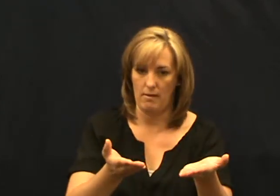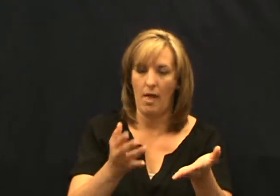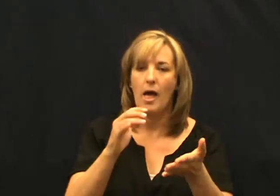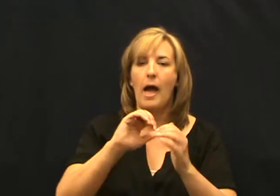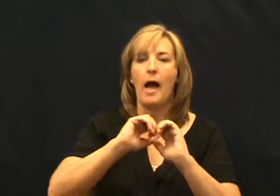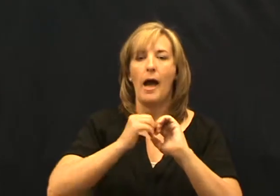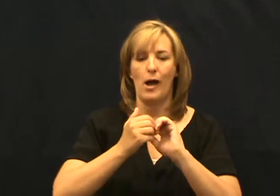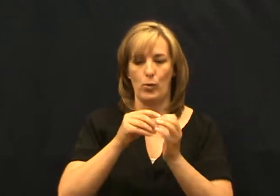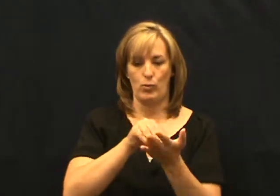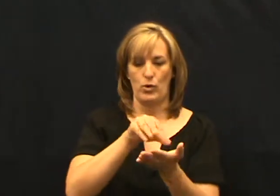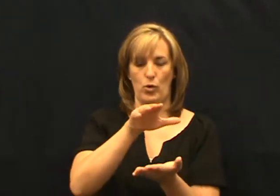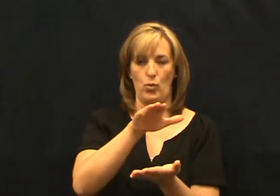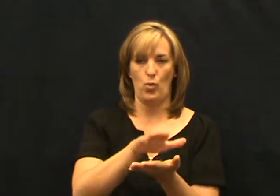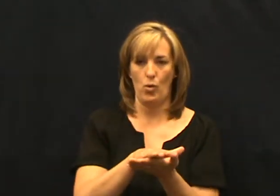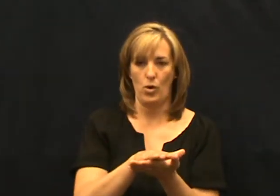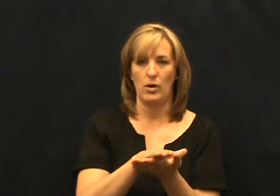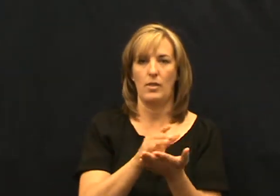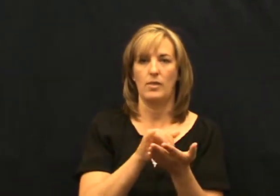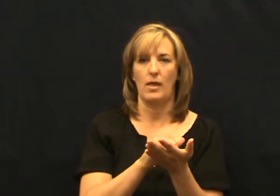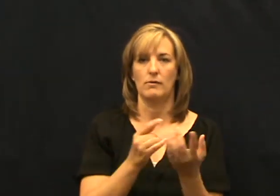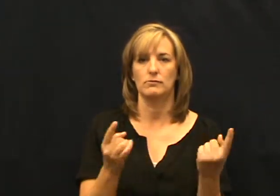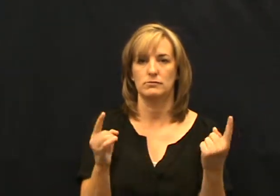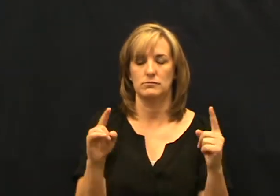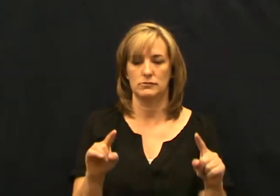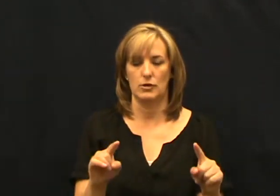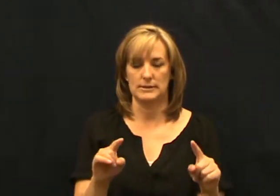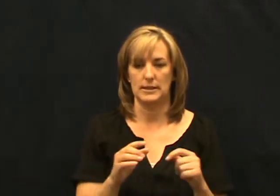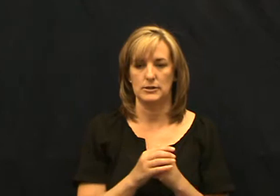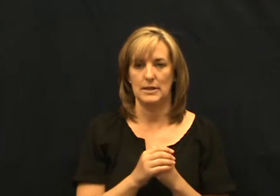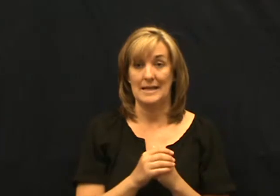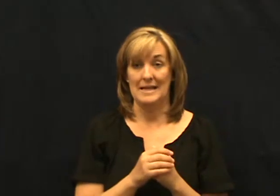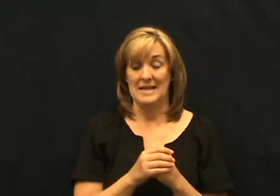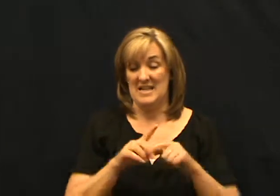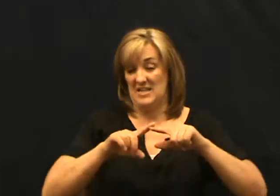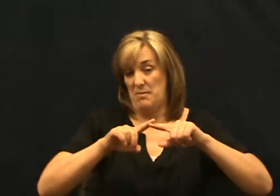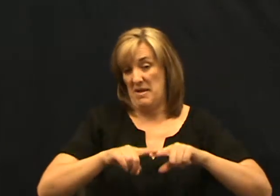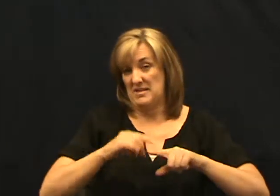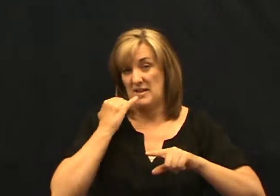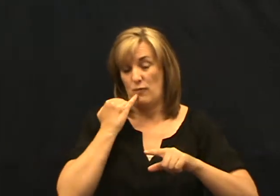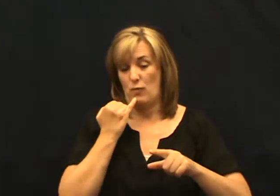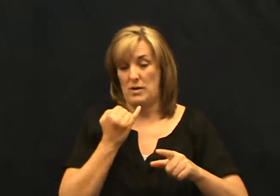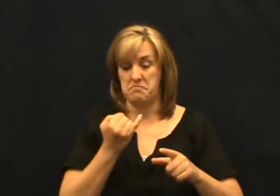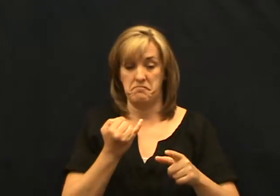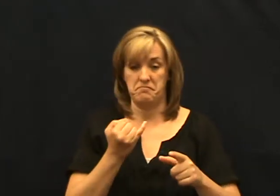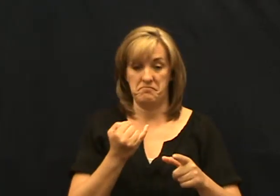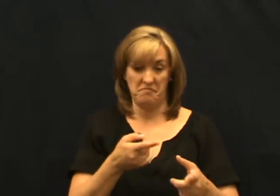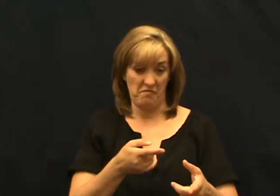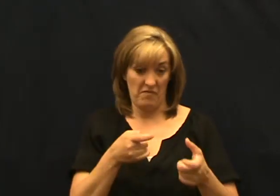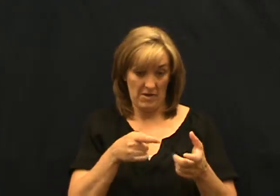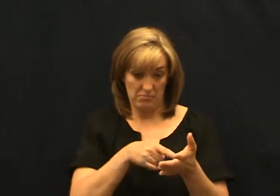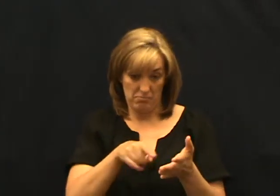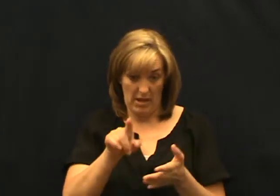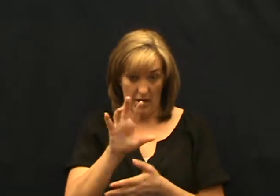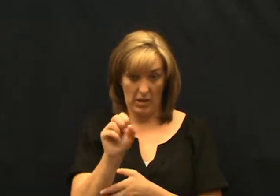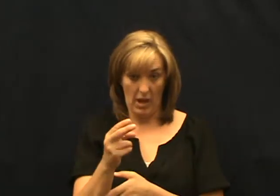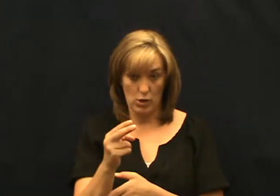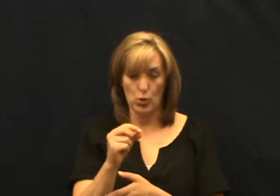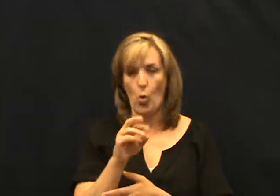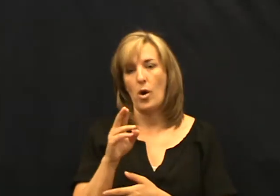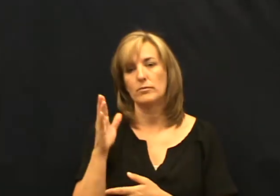Again, depends on whether we immediately receive cash or receive cash a little bit later. Number two, look at the